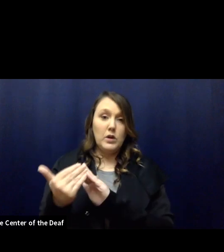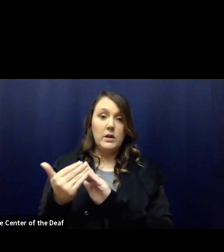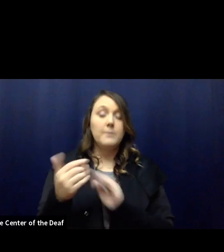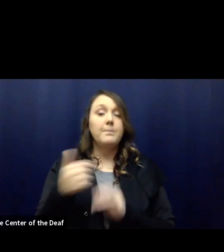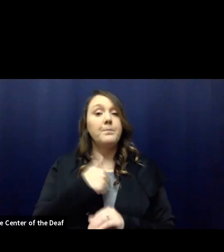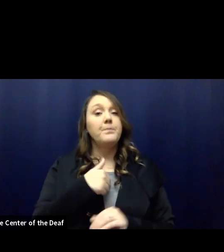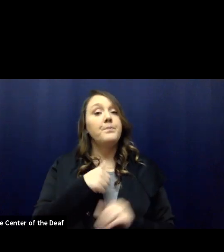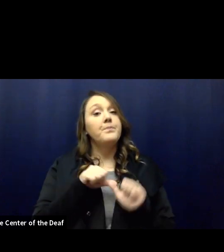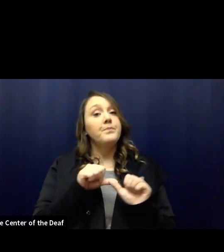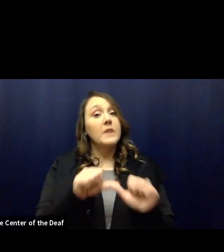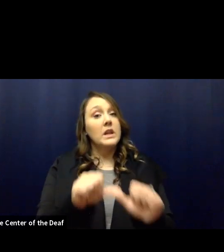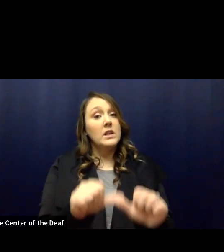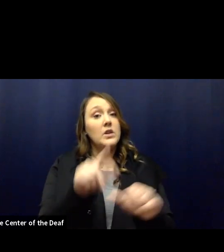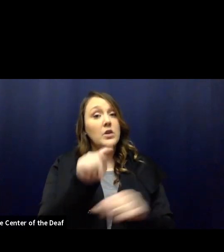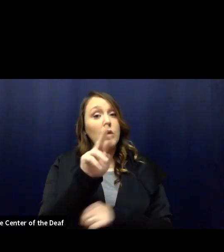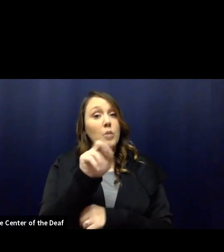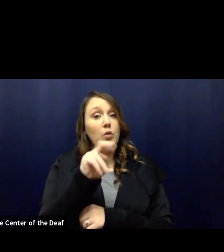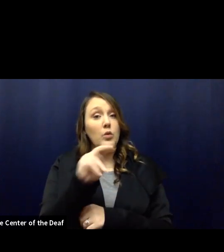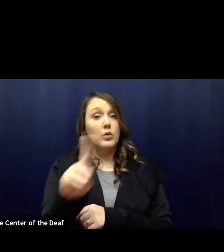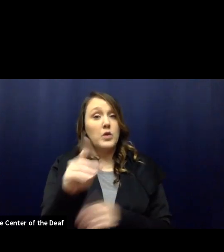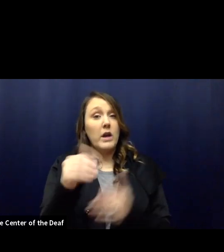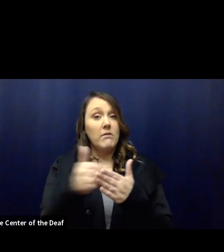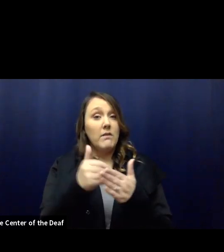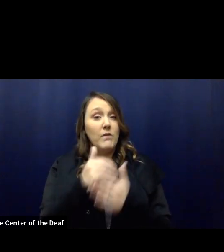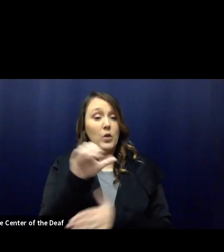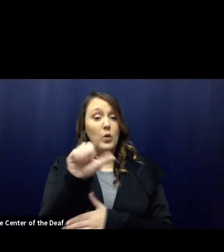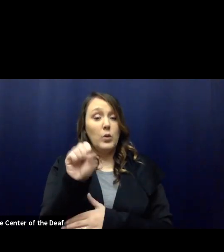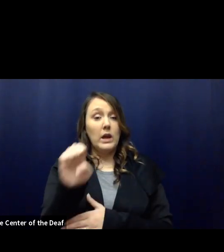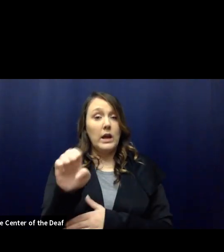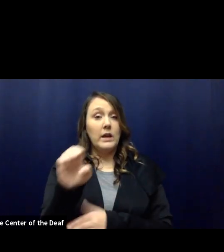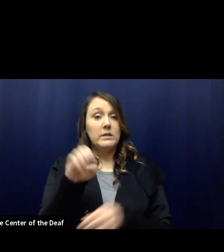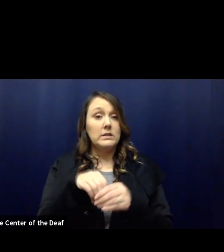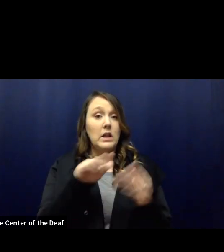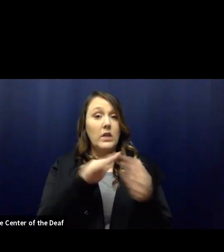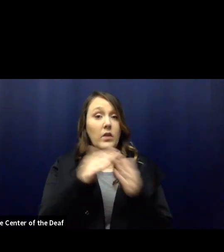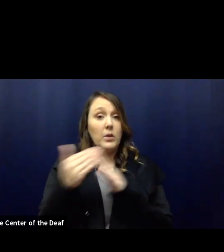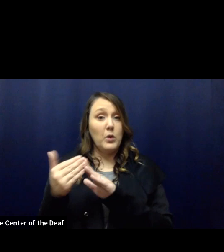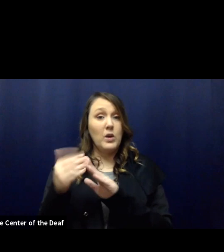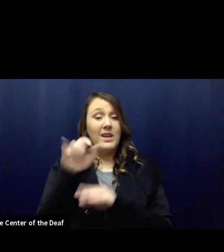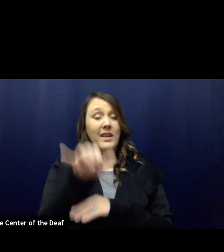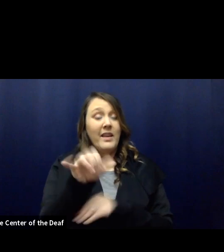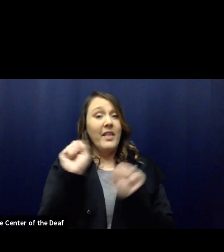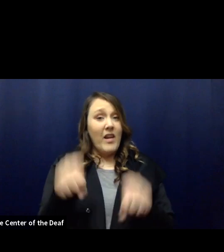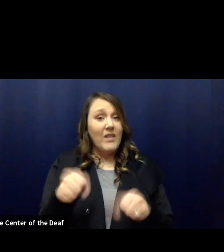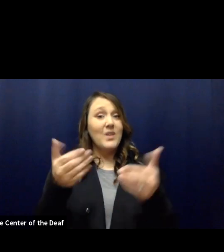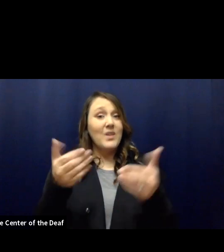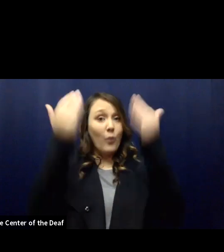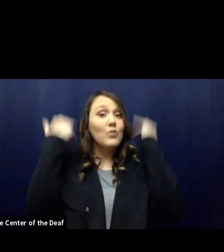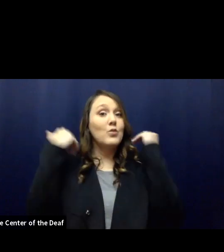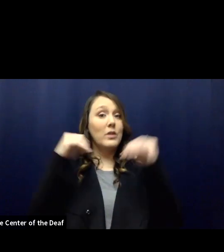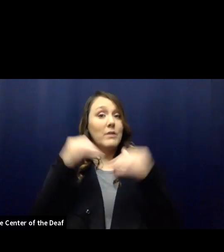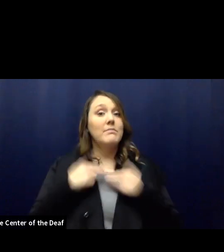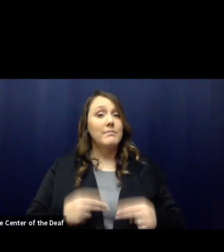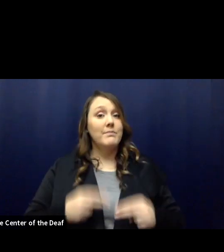Continuing at the same trend of disease, of new cases in our community, has the potential to overwhelm our health systems. But with your partnerships, we